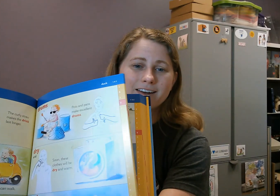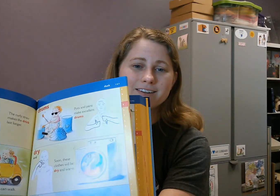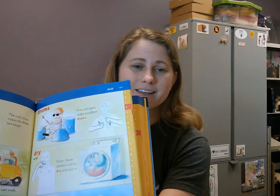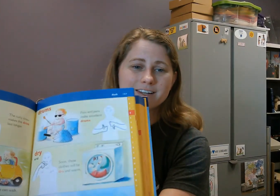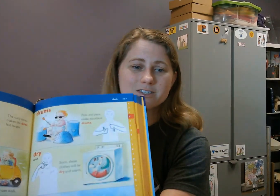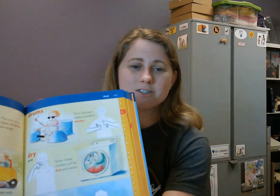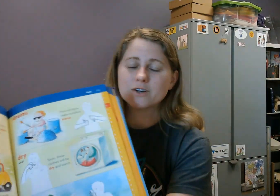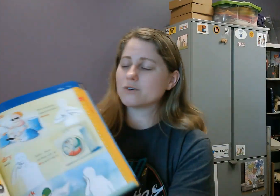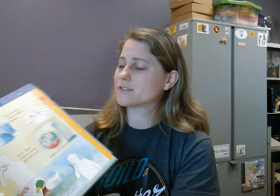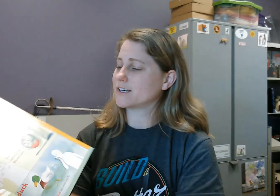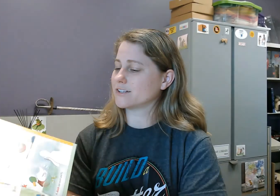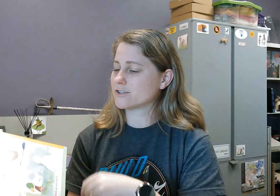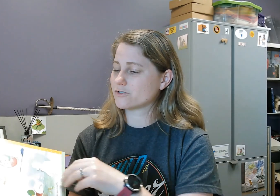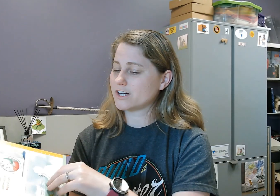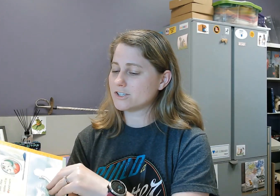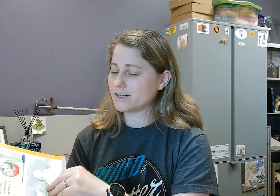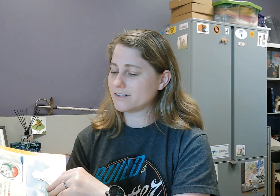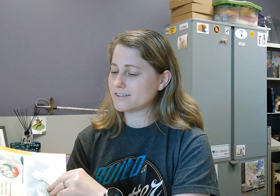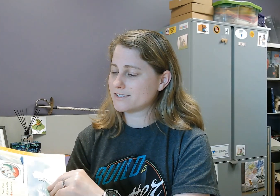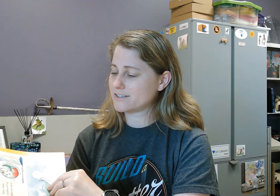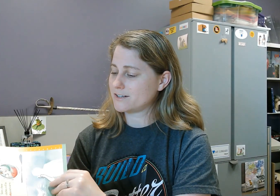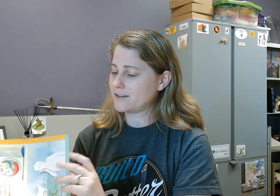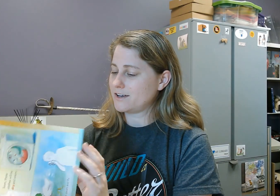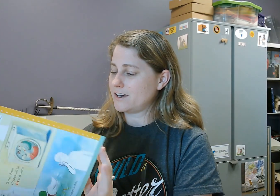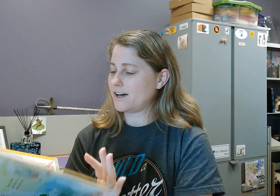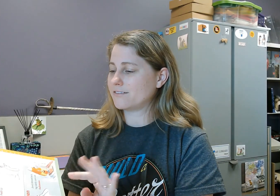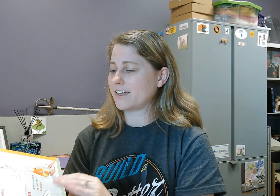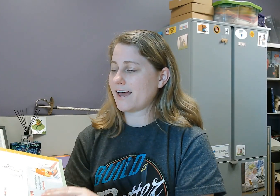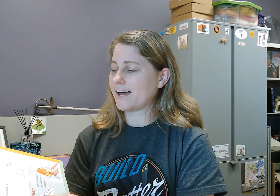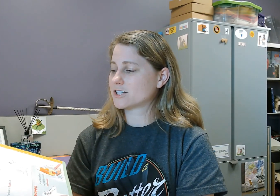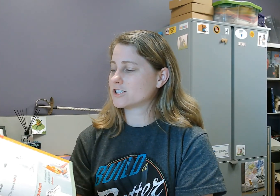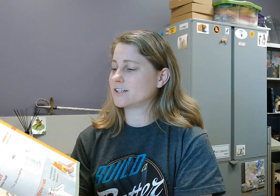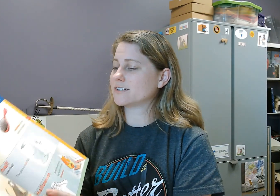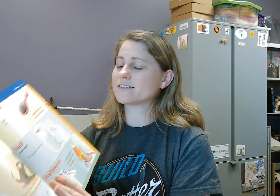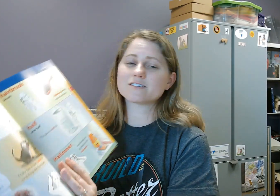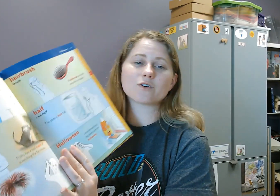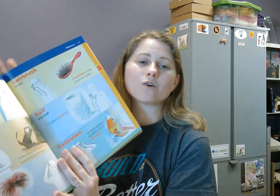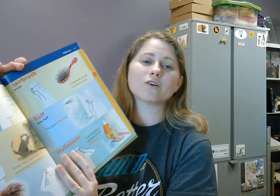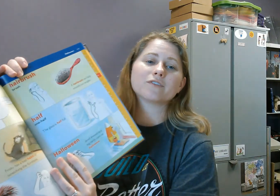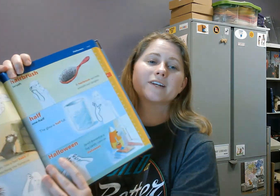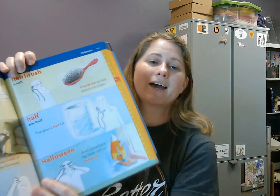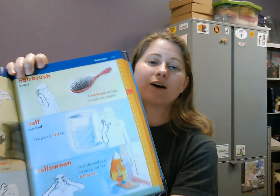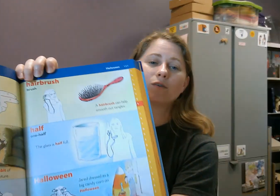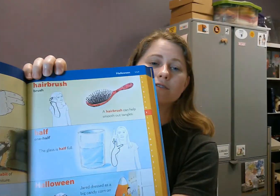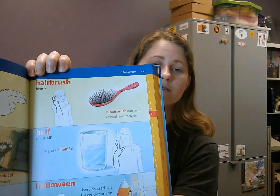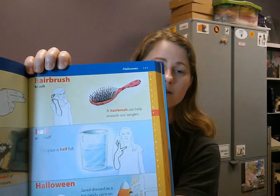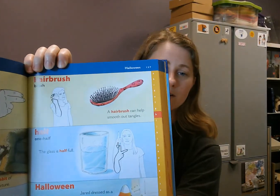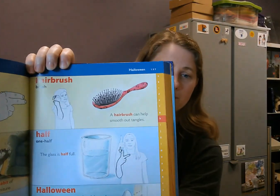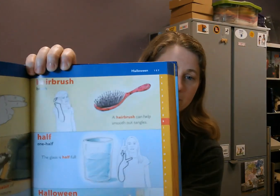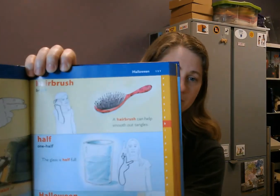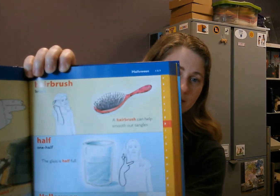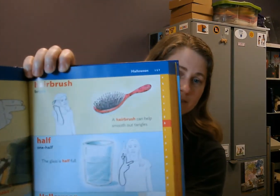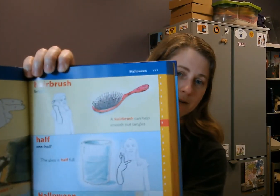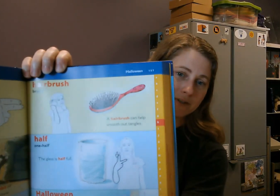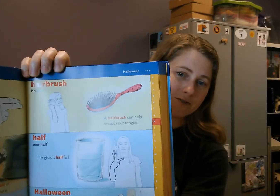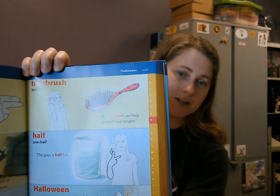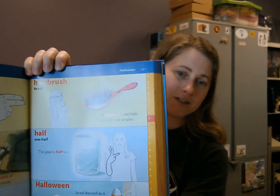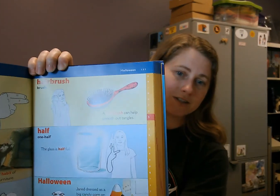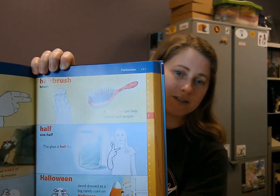in that it shows illustrations of the actions or of the nouns, gives demonstration.